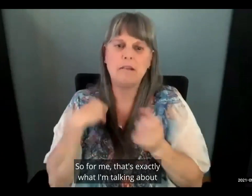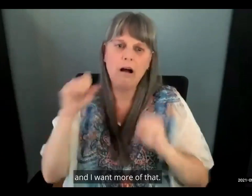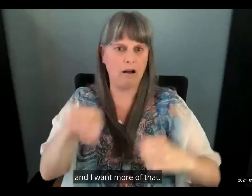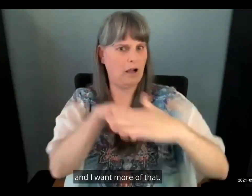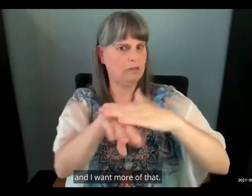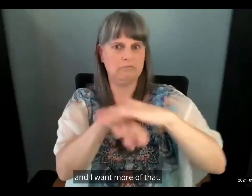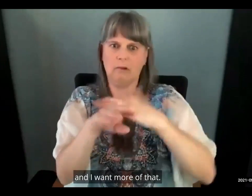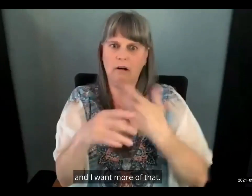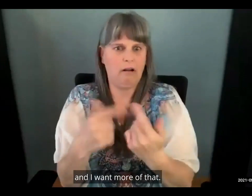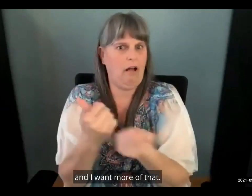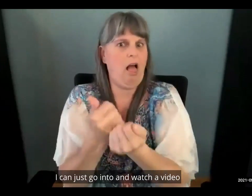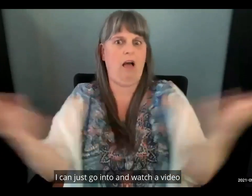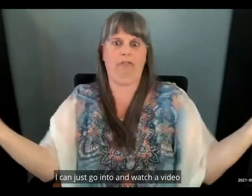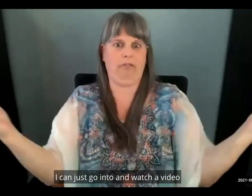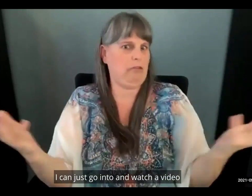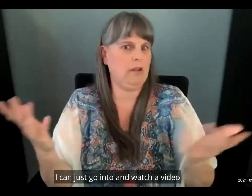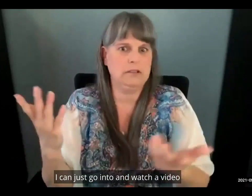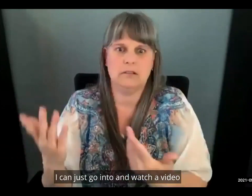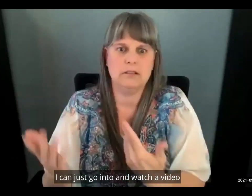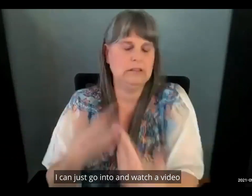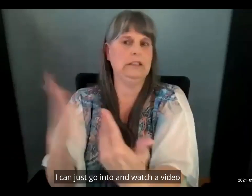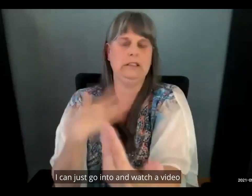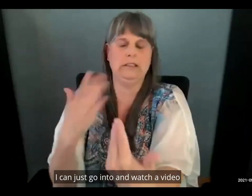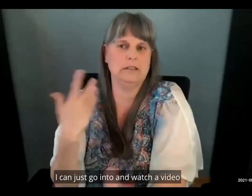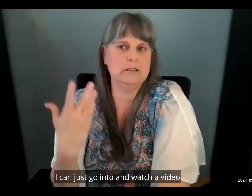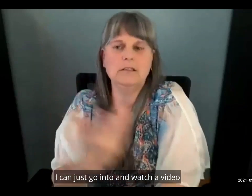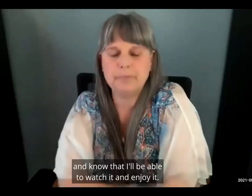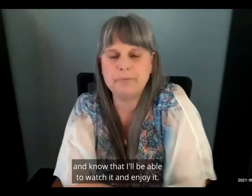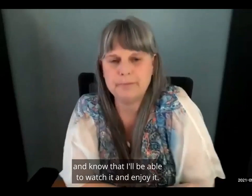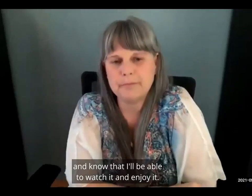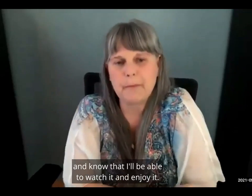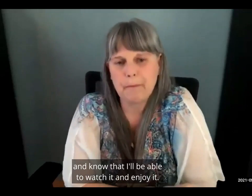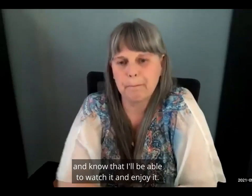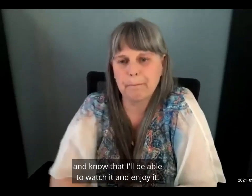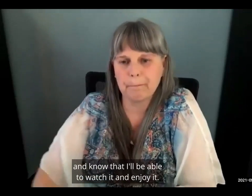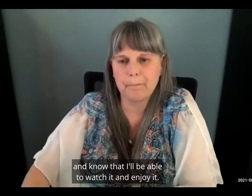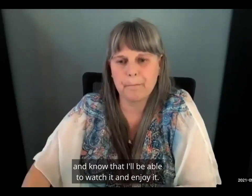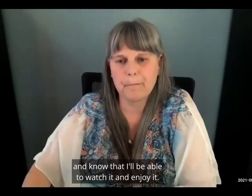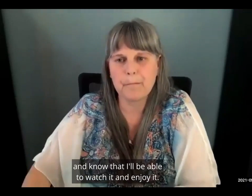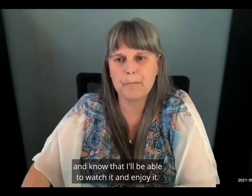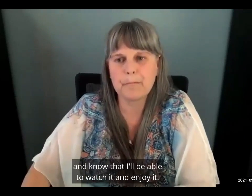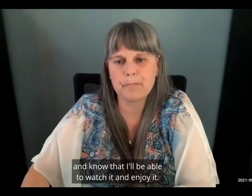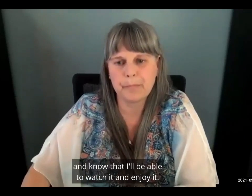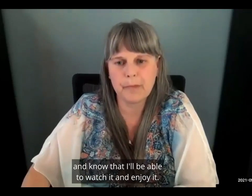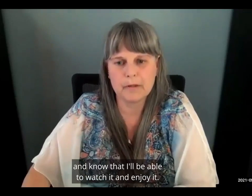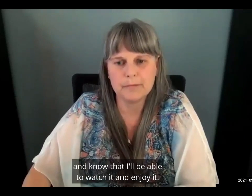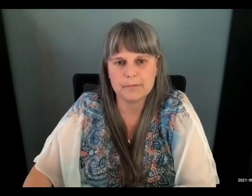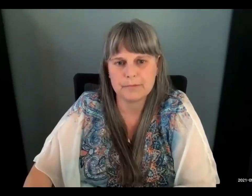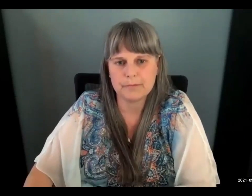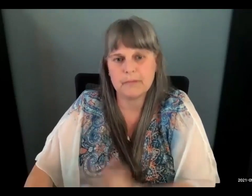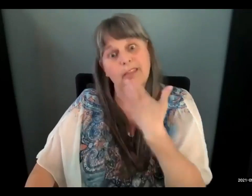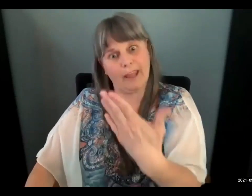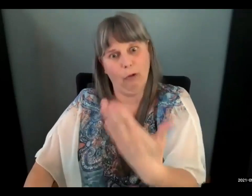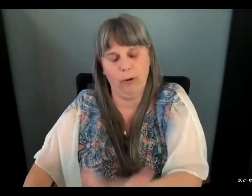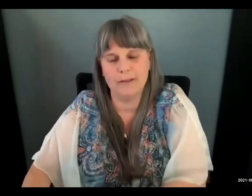talking about. And I want more of that. I can just go into and watch a video and know that I'll be able to watch it and enjoy it.